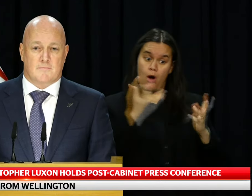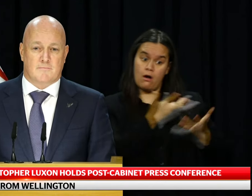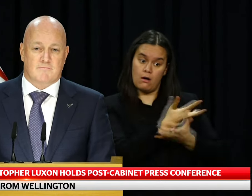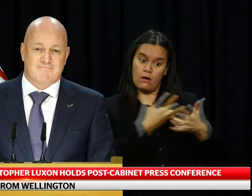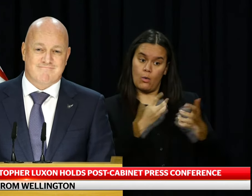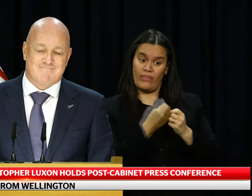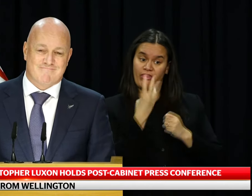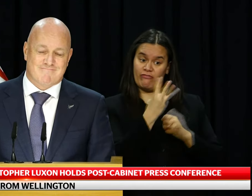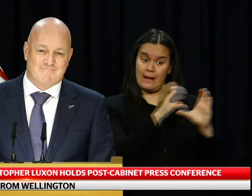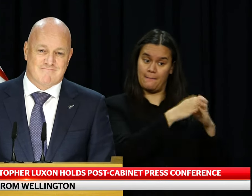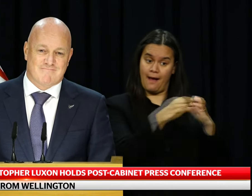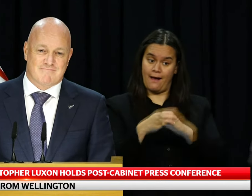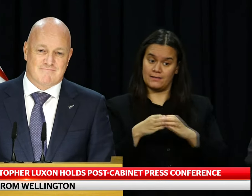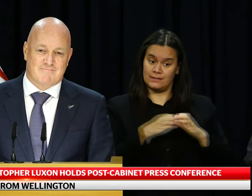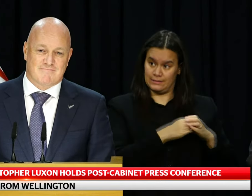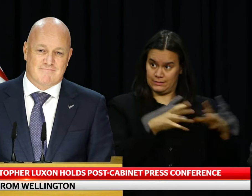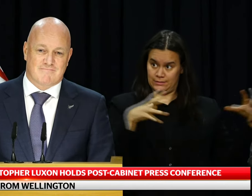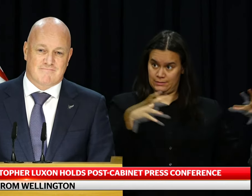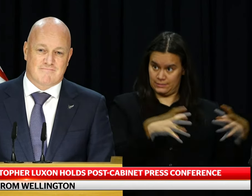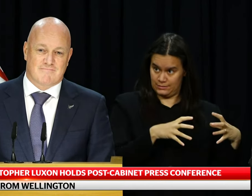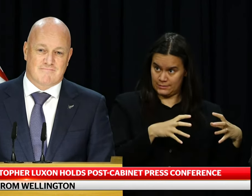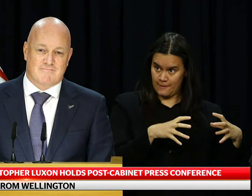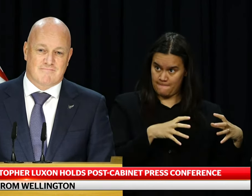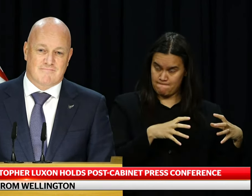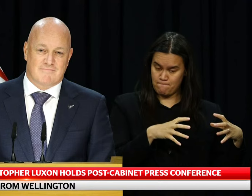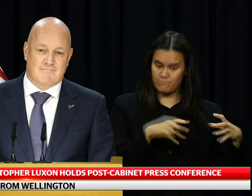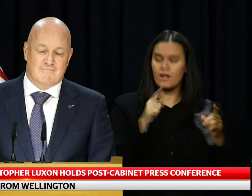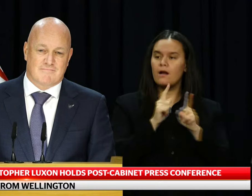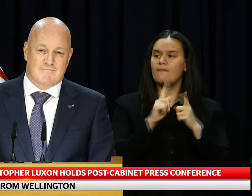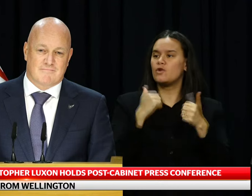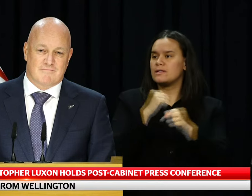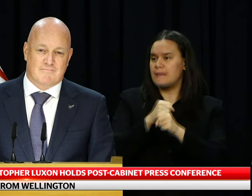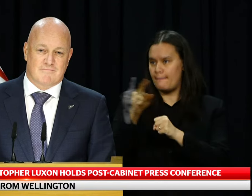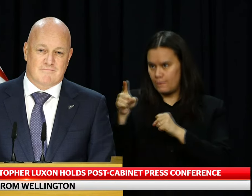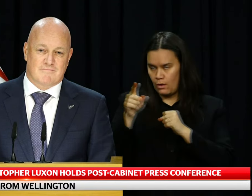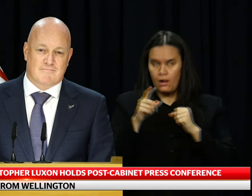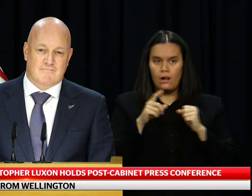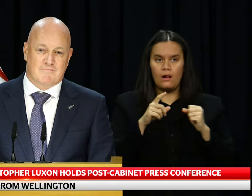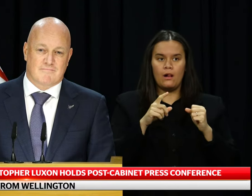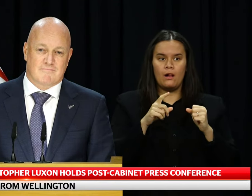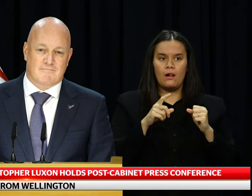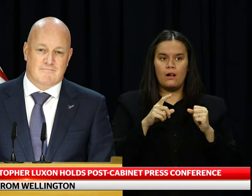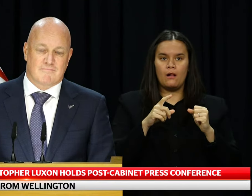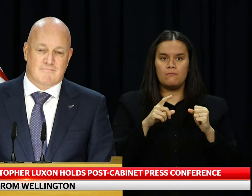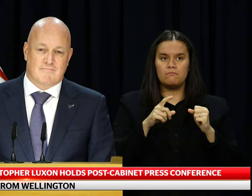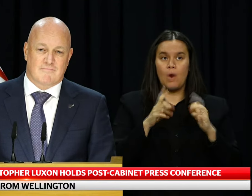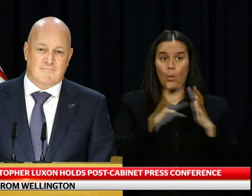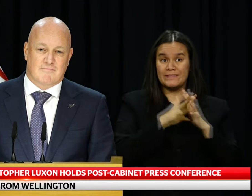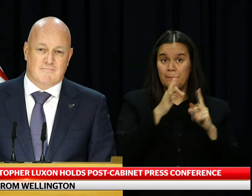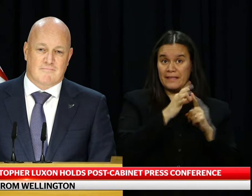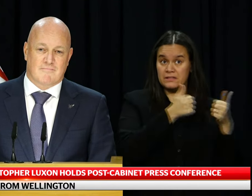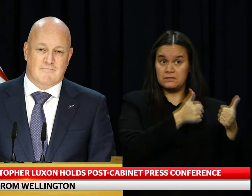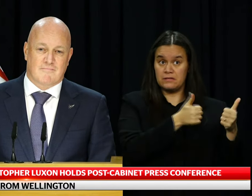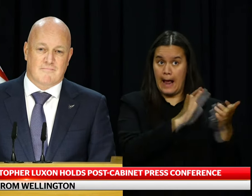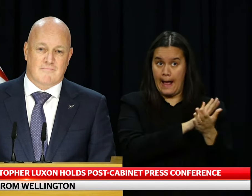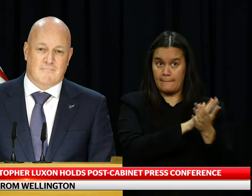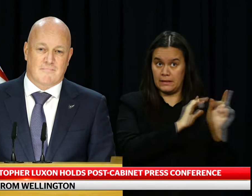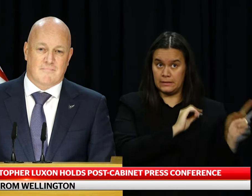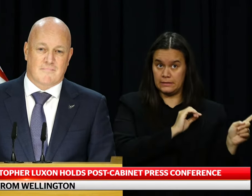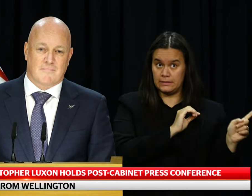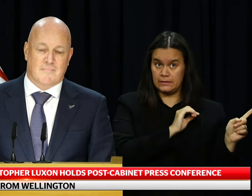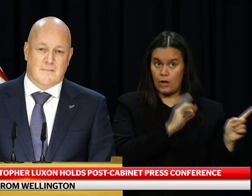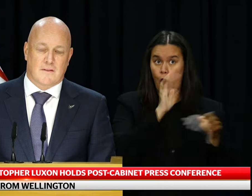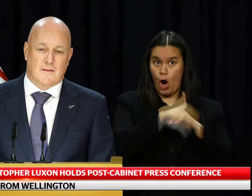Winston Peters seemed to imply that whatever was on the table with him and the National Party was fine. Does that imply that there's other things on